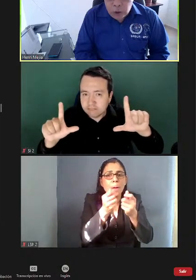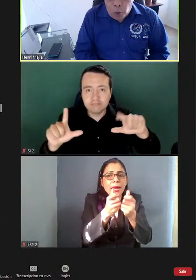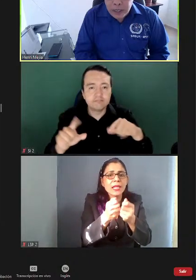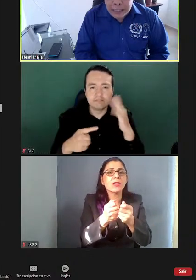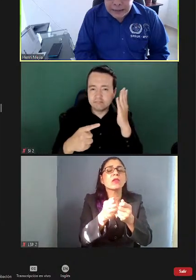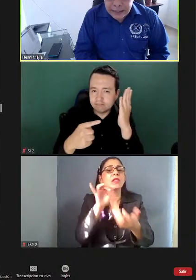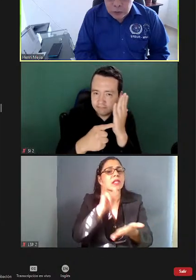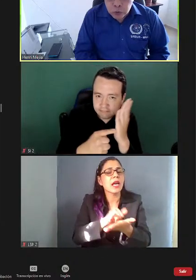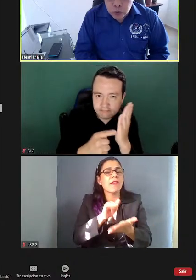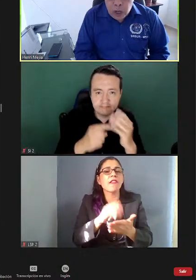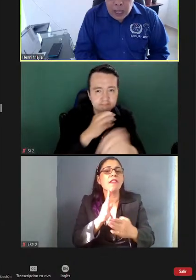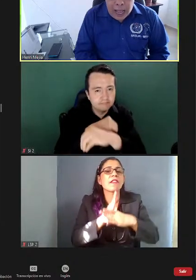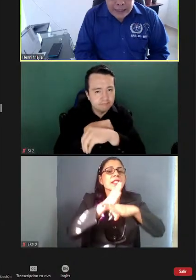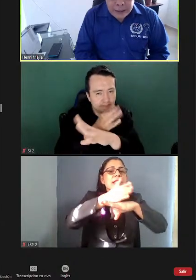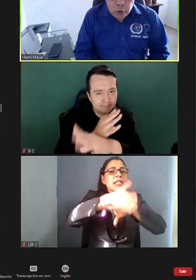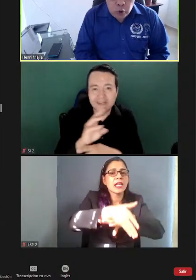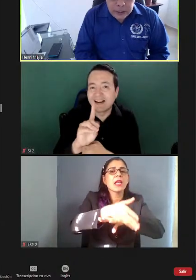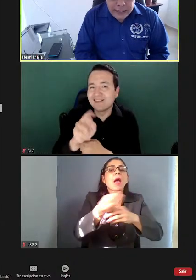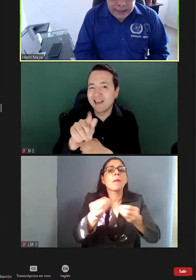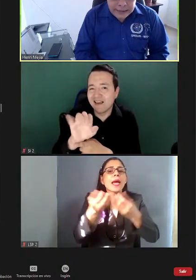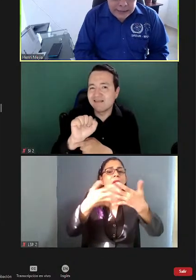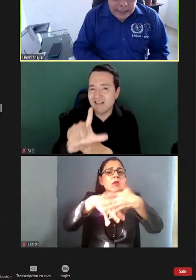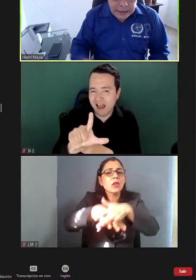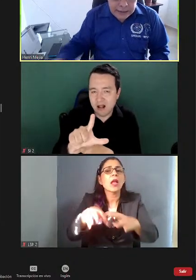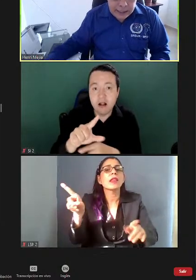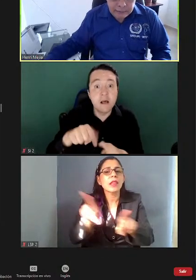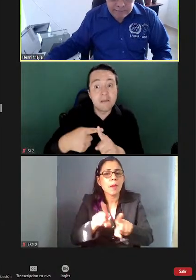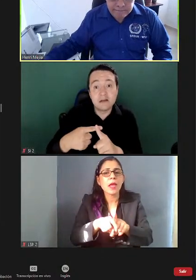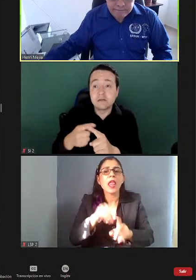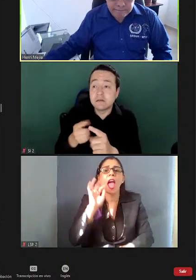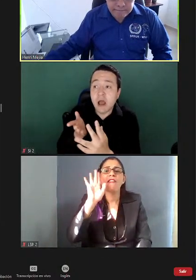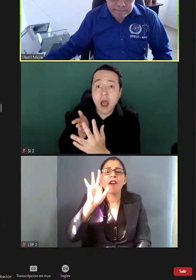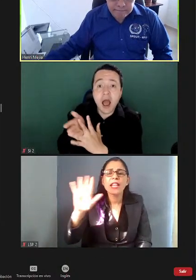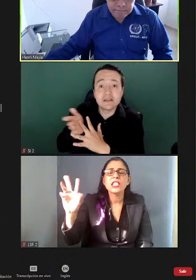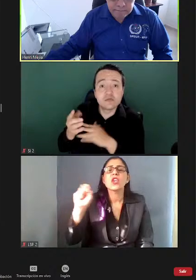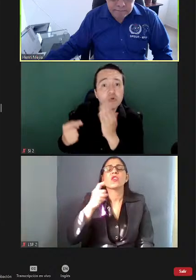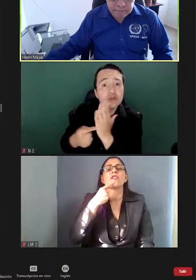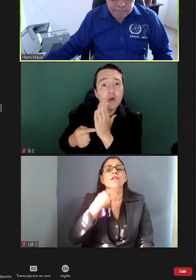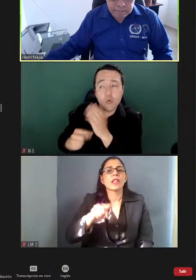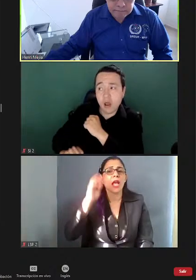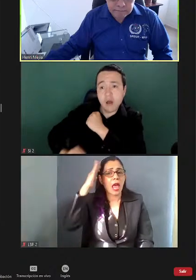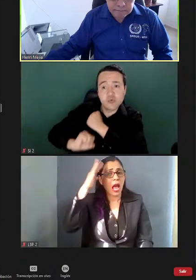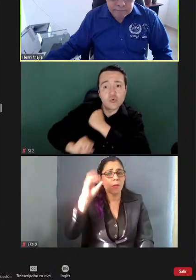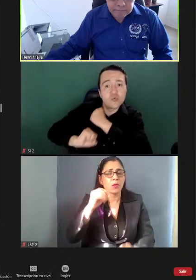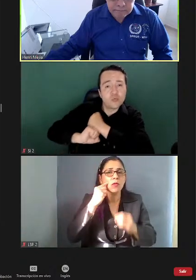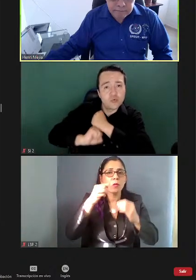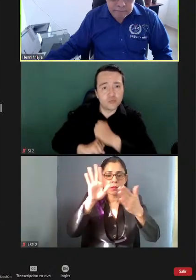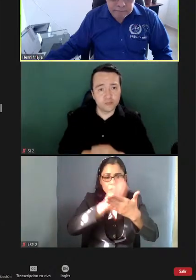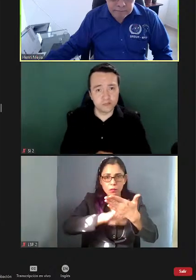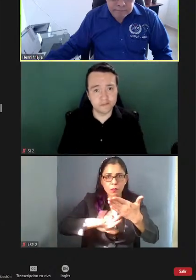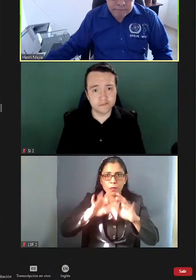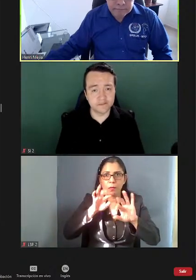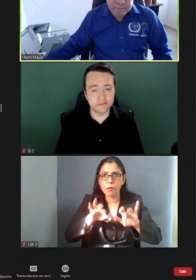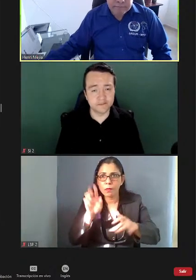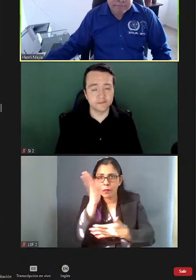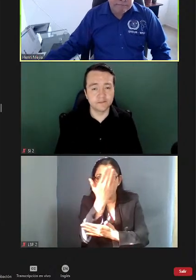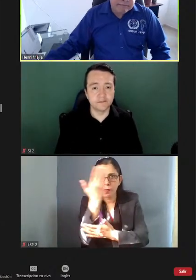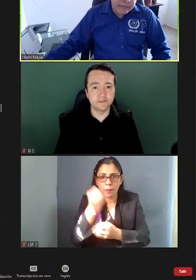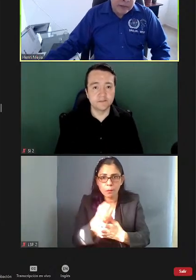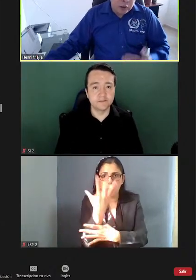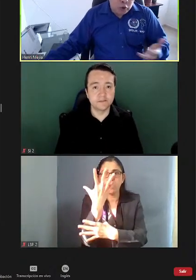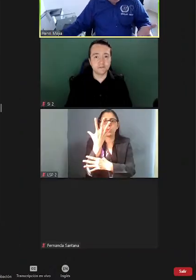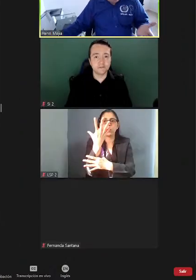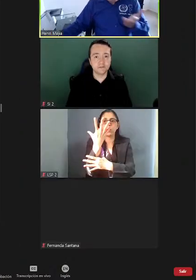literacy digital training and literacy as well as access to assistance technology